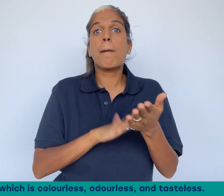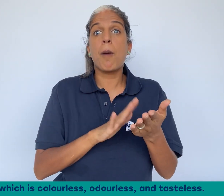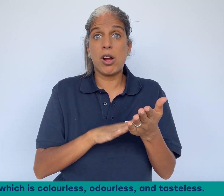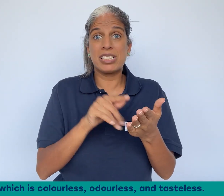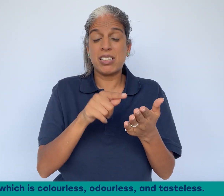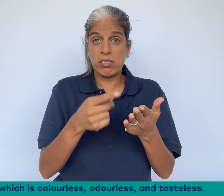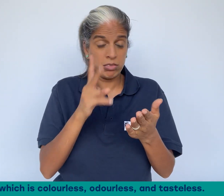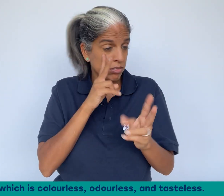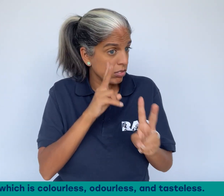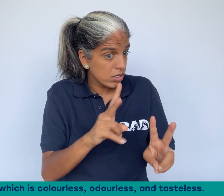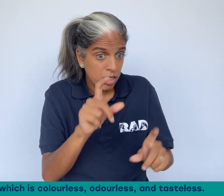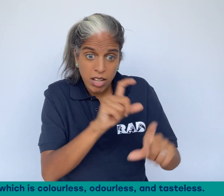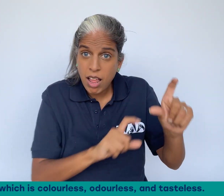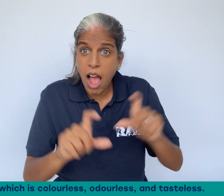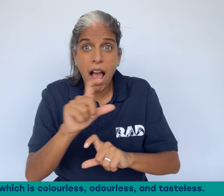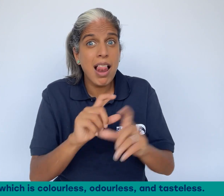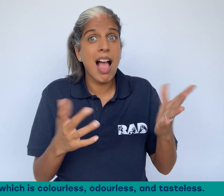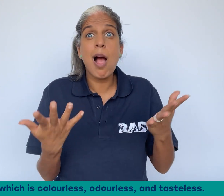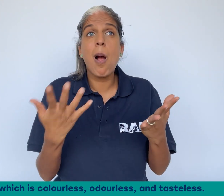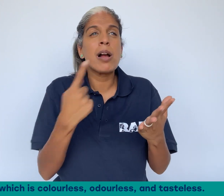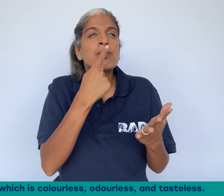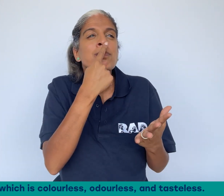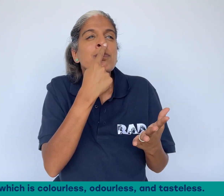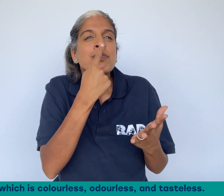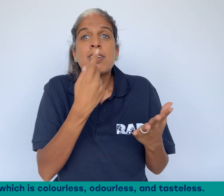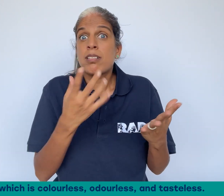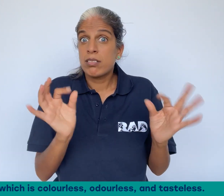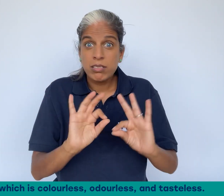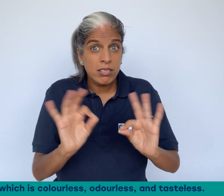which is colourless, odourless, and tasteless.